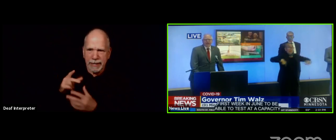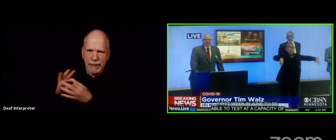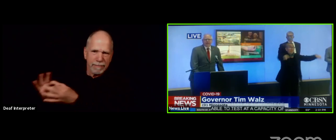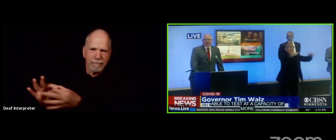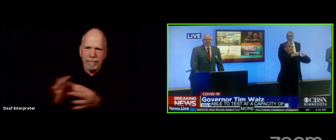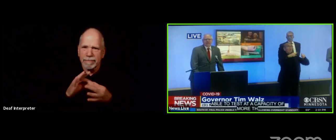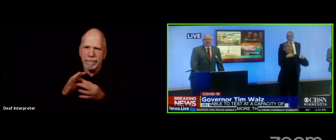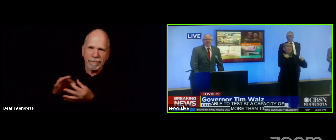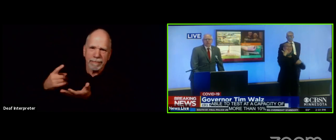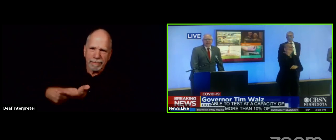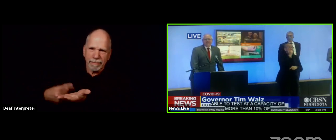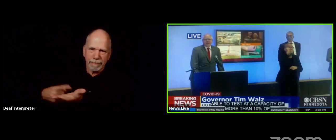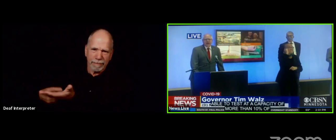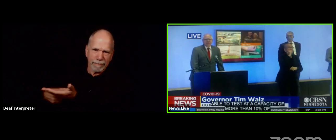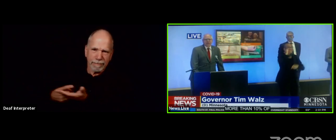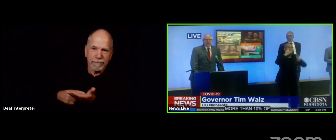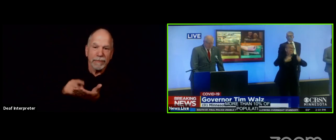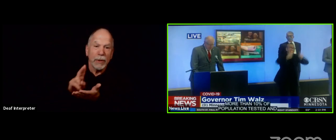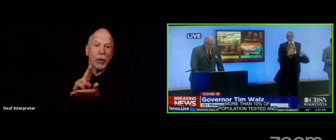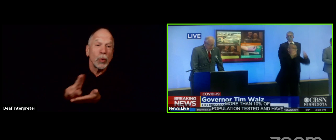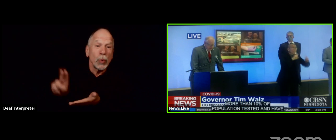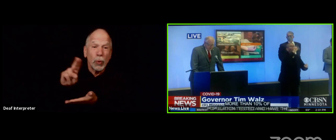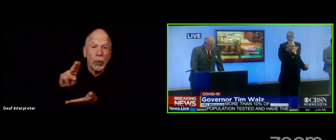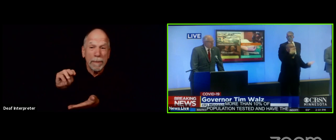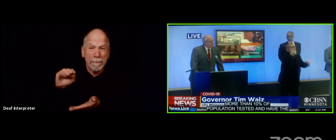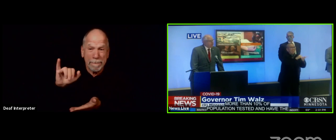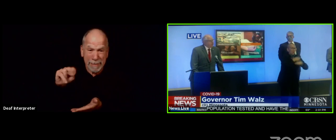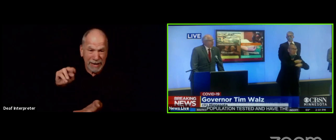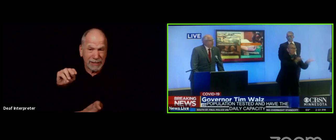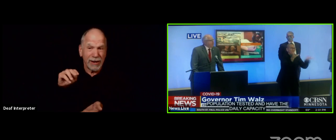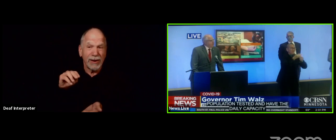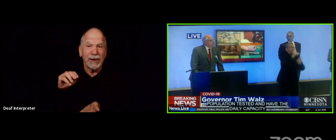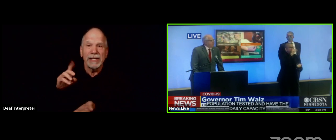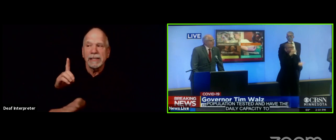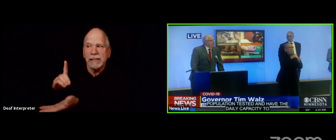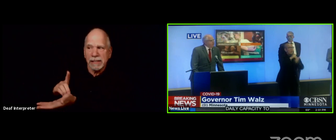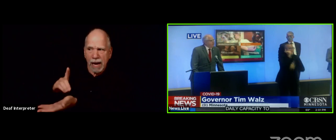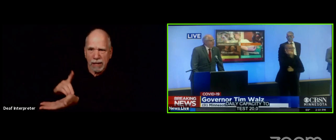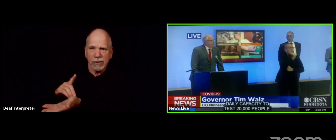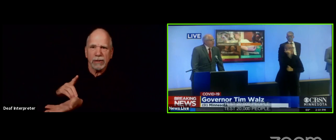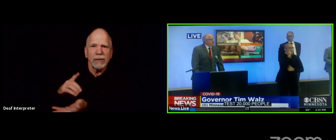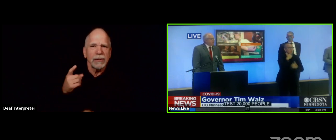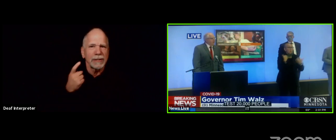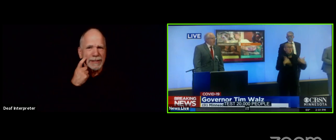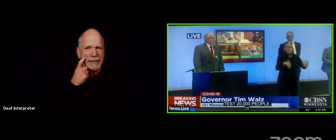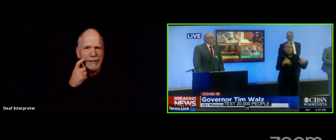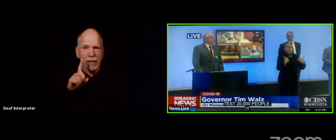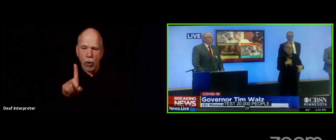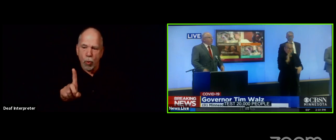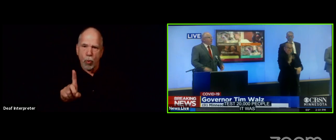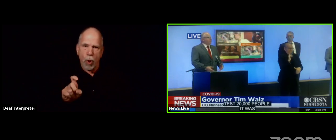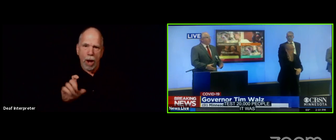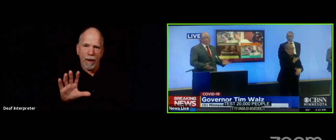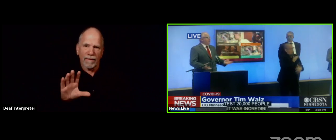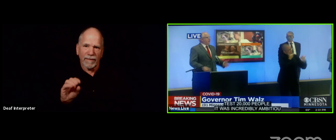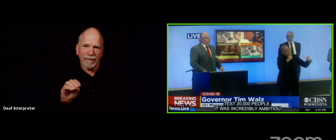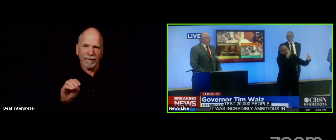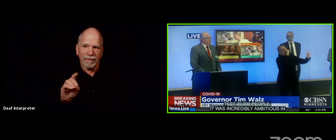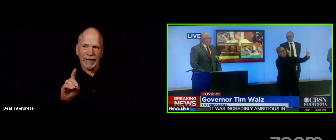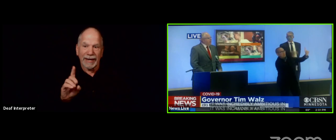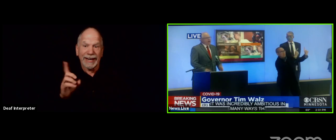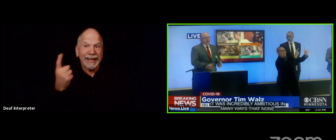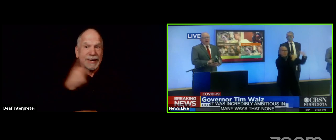daily capacity to test 20,000 people. It was incredibly ambitious in many ways that none of the structure had been created